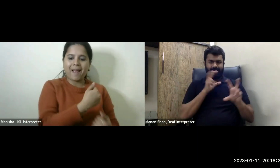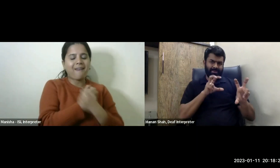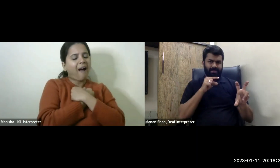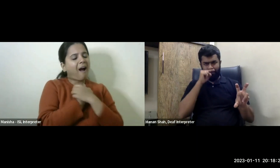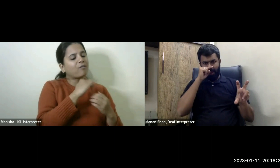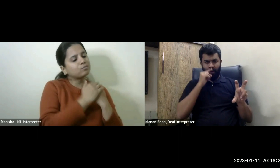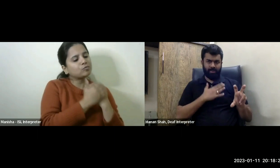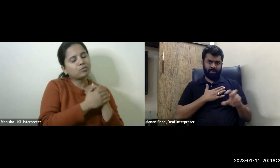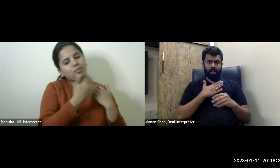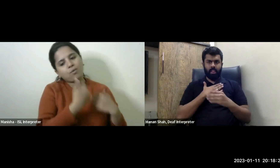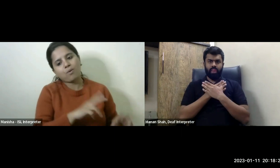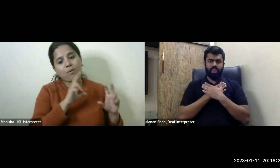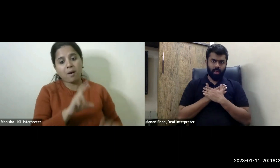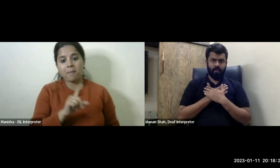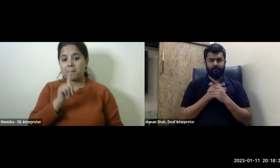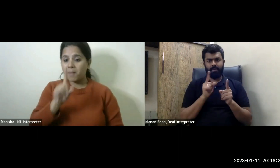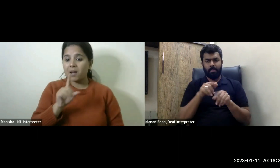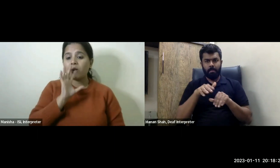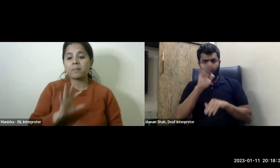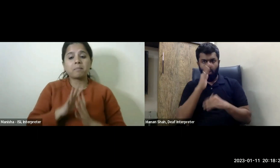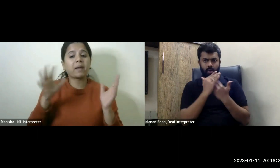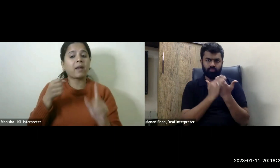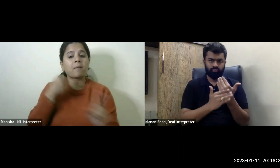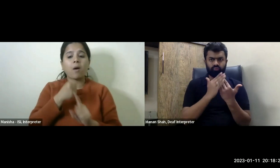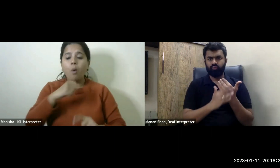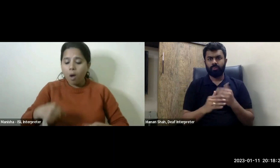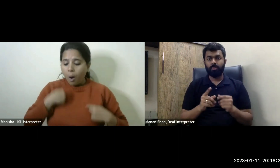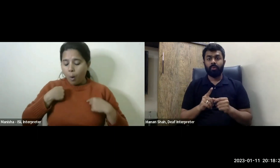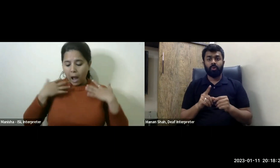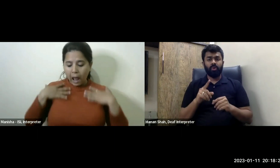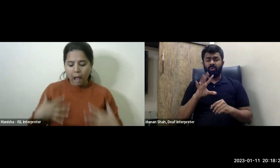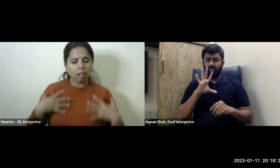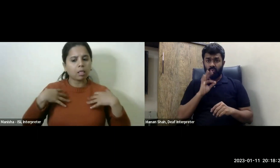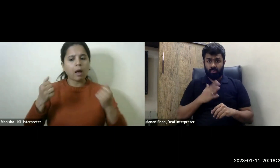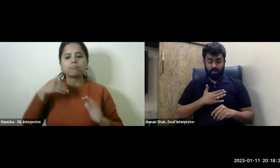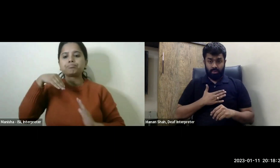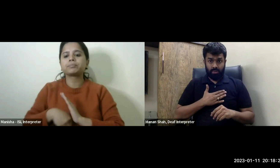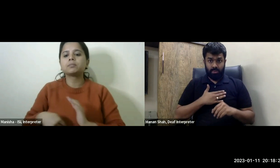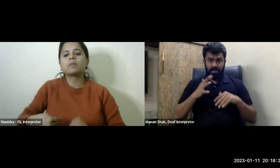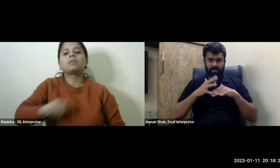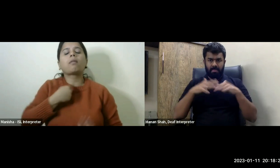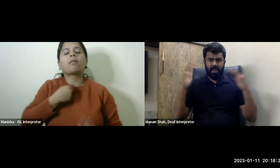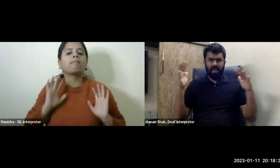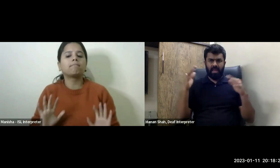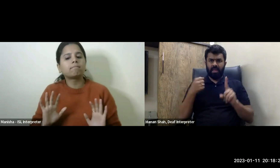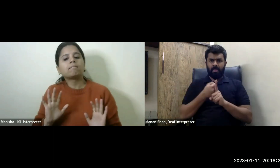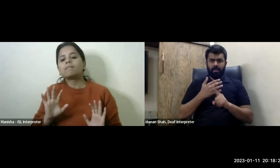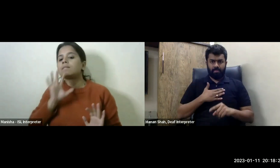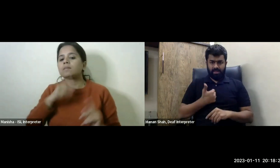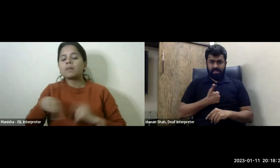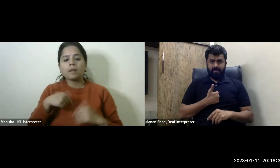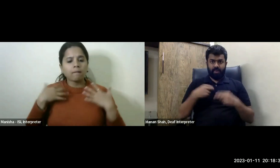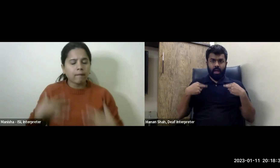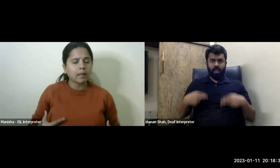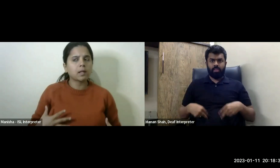dearly, but it is having a huge impact on their own health and well-being, economic situation, physical health,